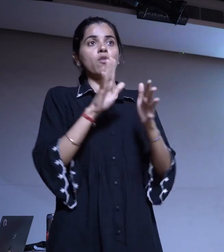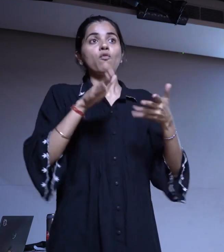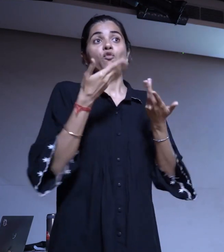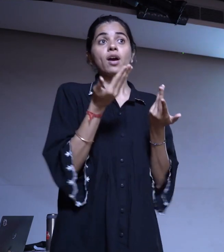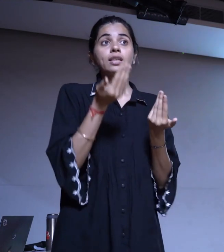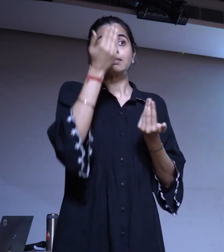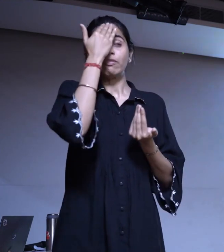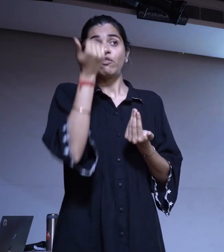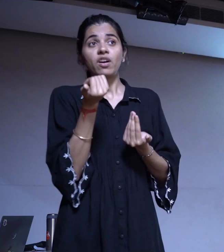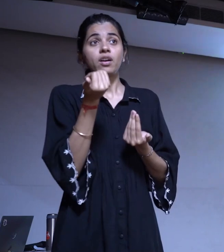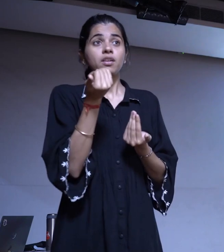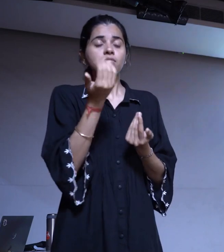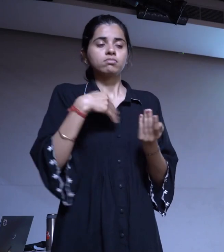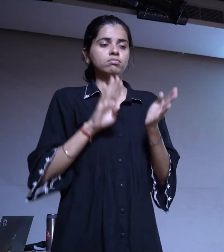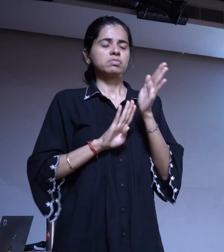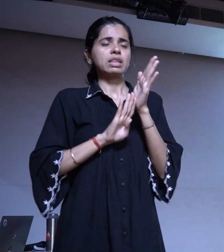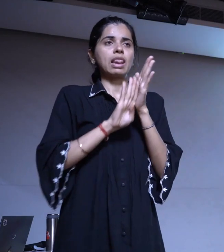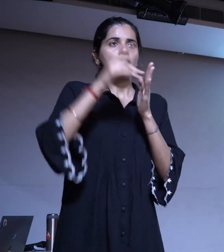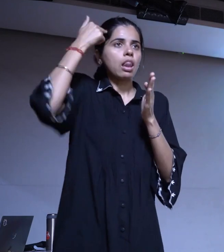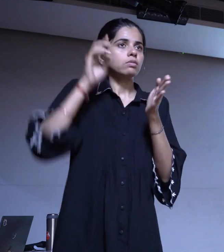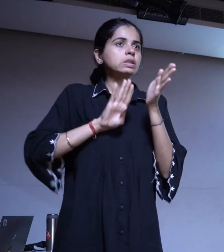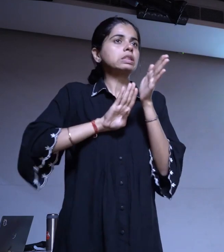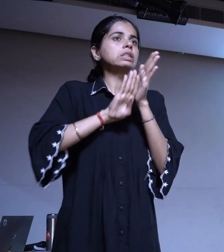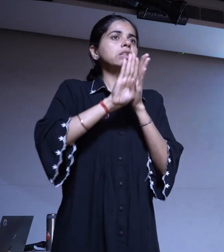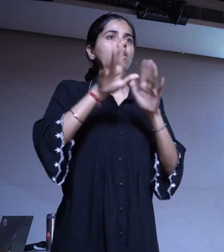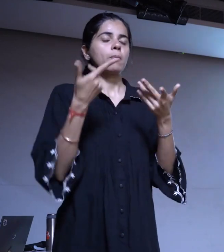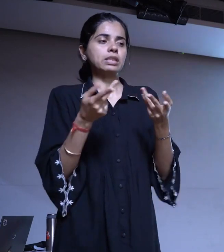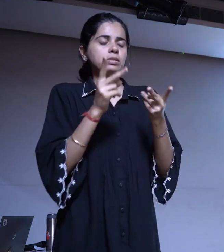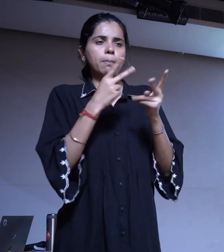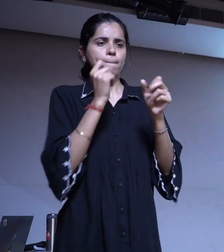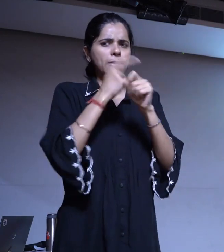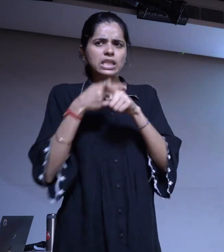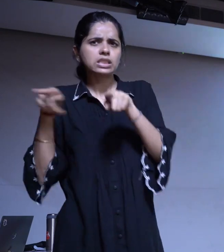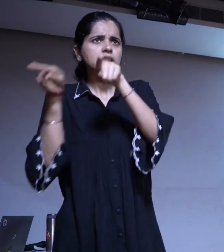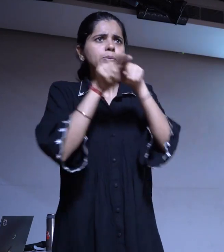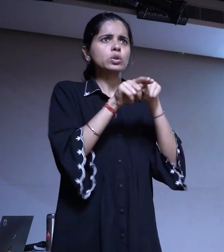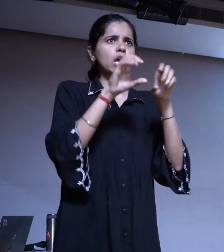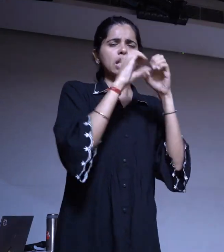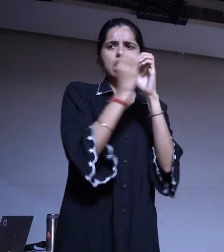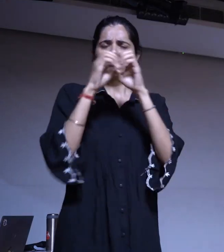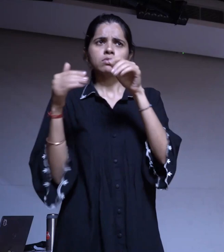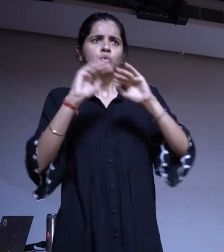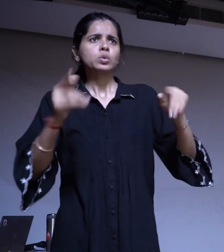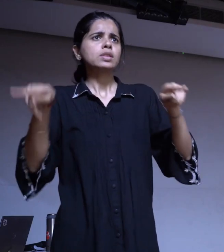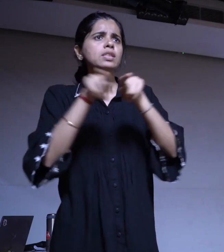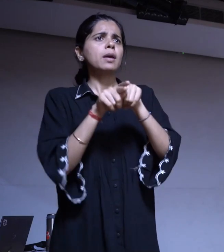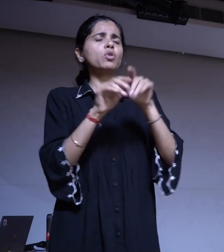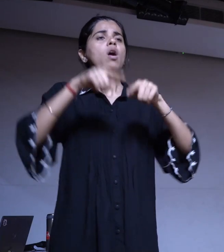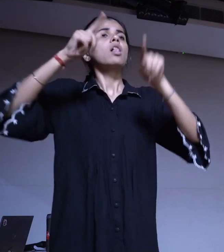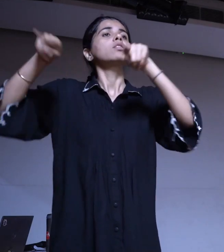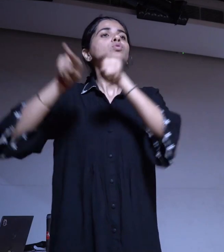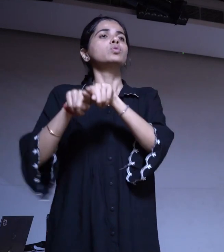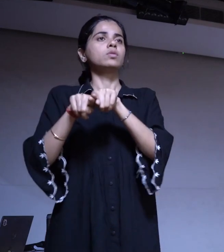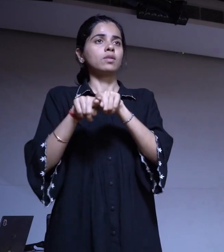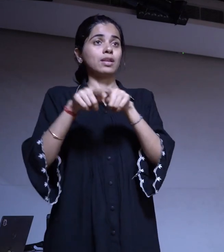why people might not be developing these skills in the same ways so my work at the national